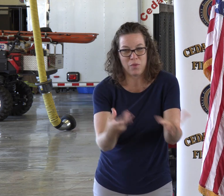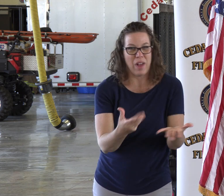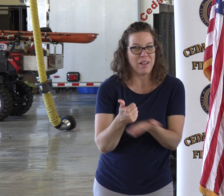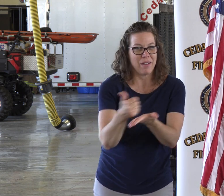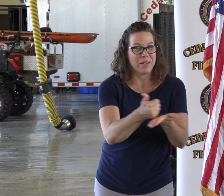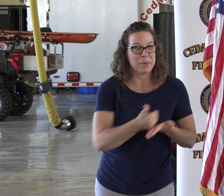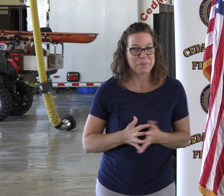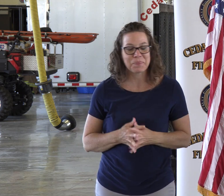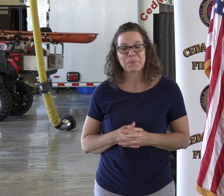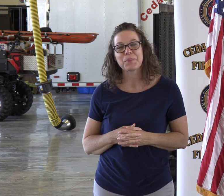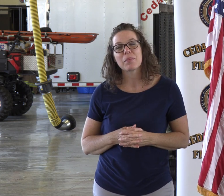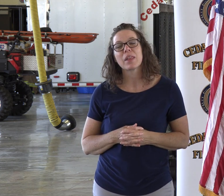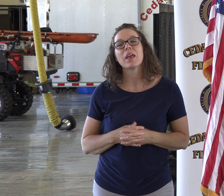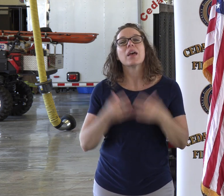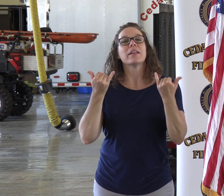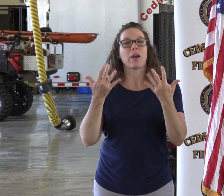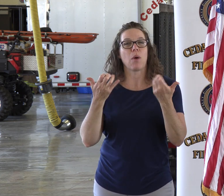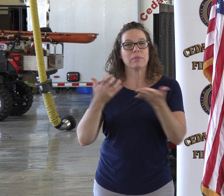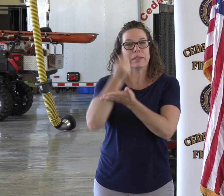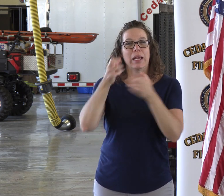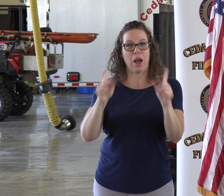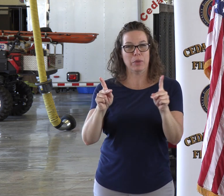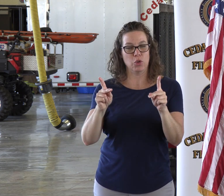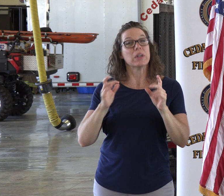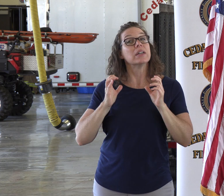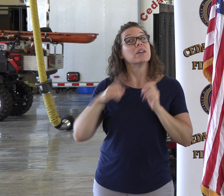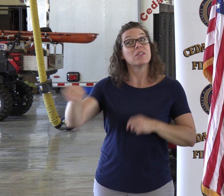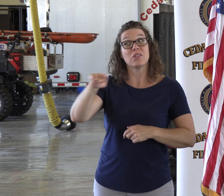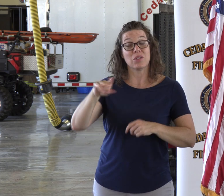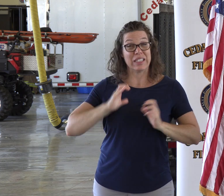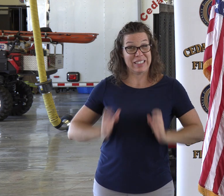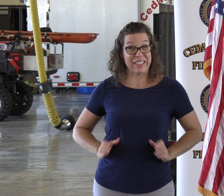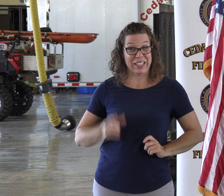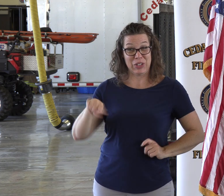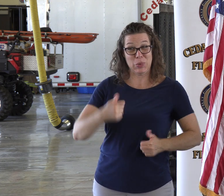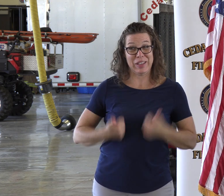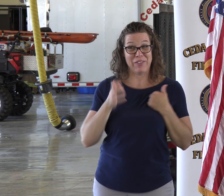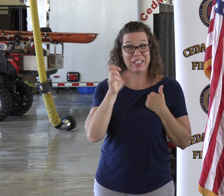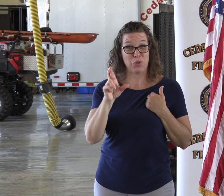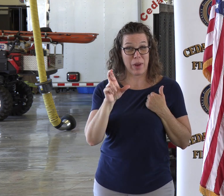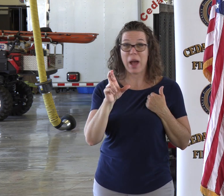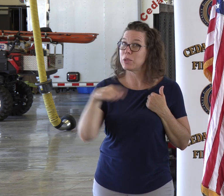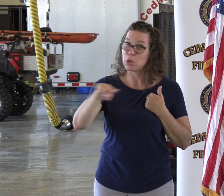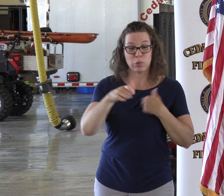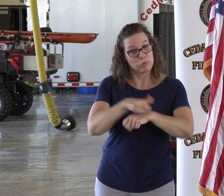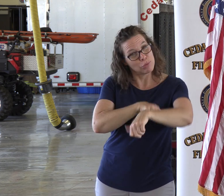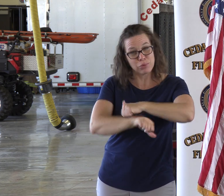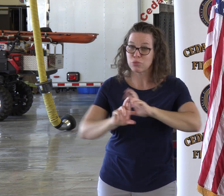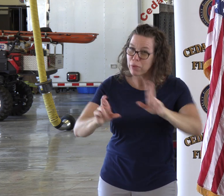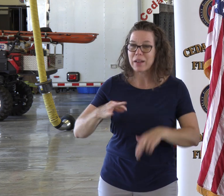work. I'd like to take this opportunity to thank the citizens of Cedar Rapids who've been stepping up and volunteering